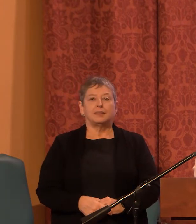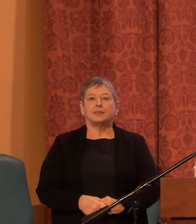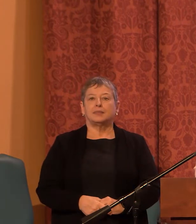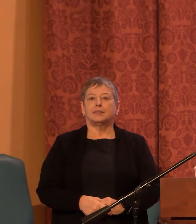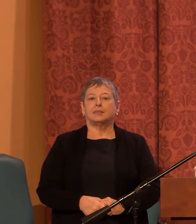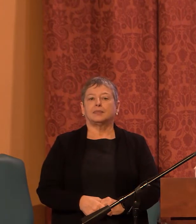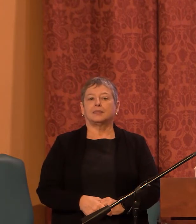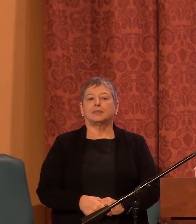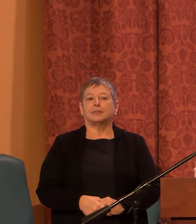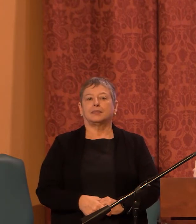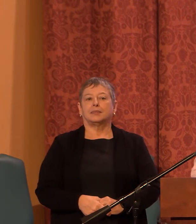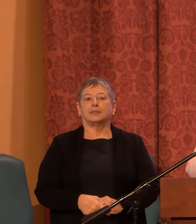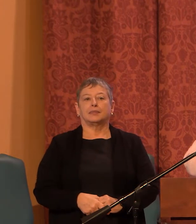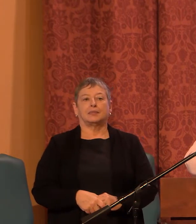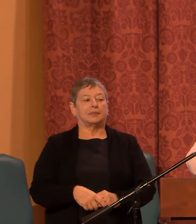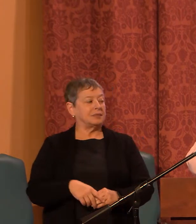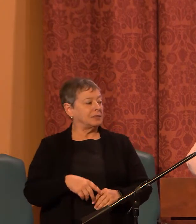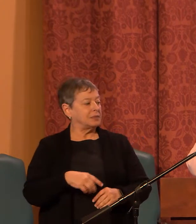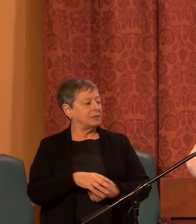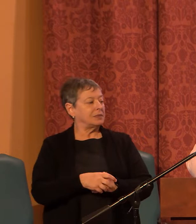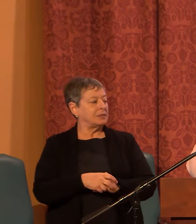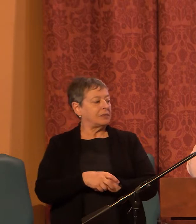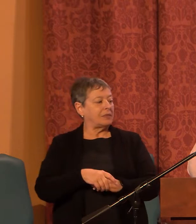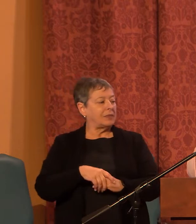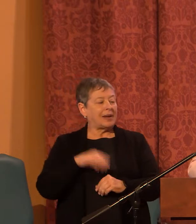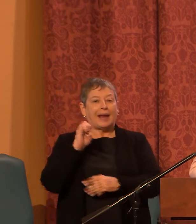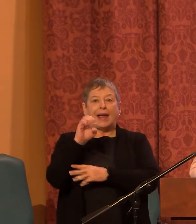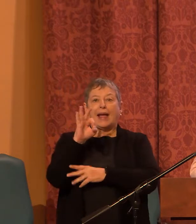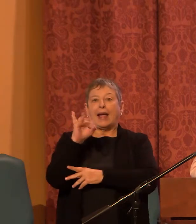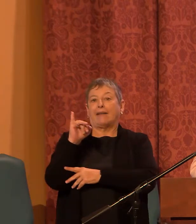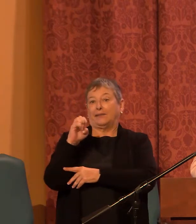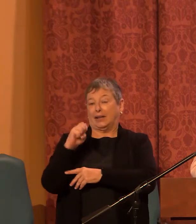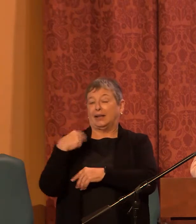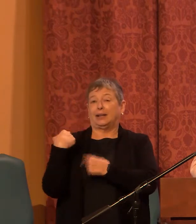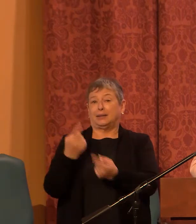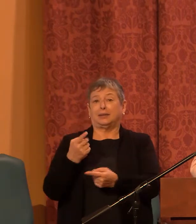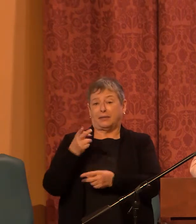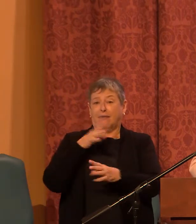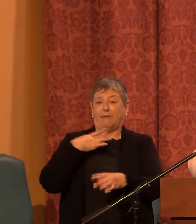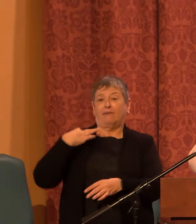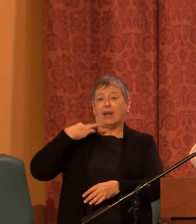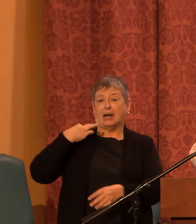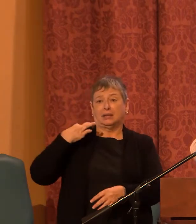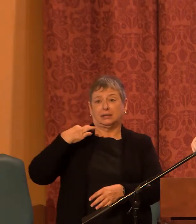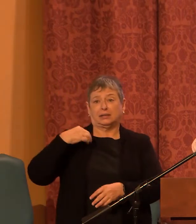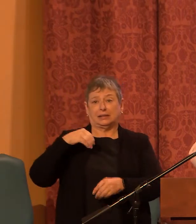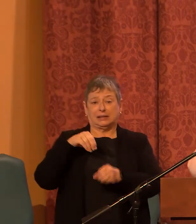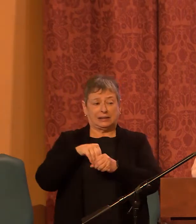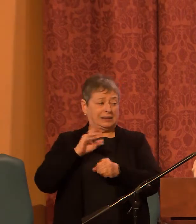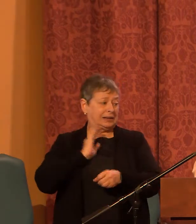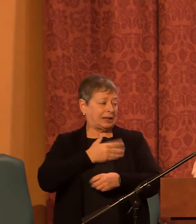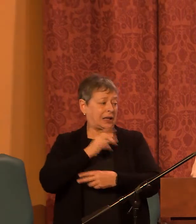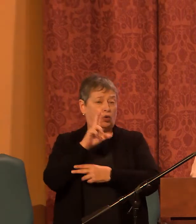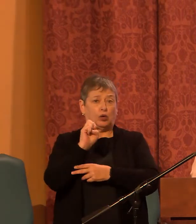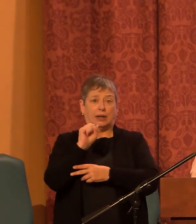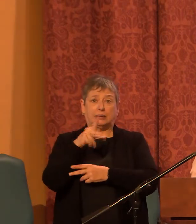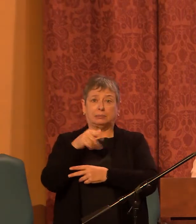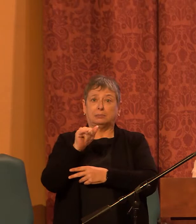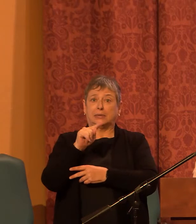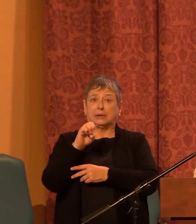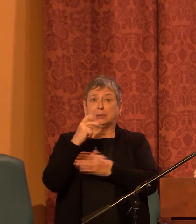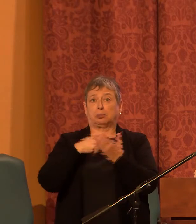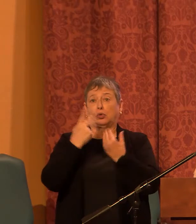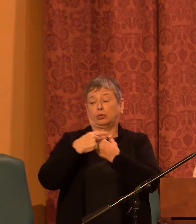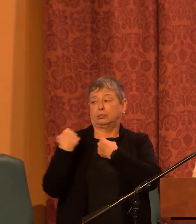Effie has been a volunteer for Alzheimer's services for the Capital Area and Charlie's Place, our respite program,